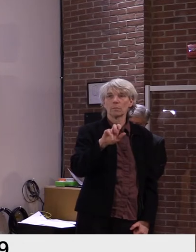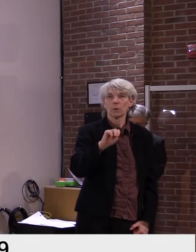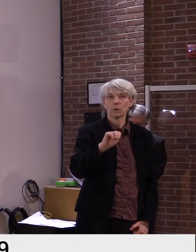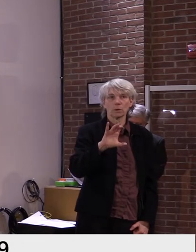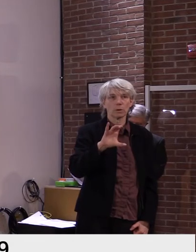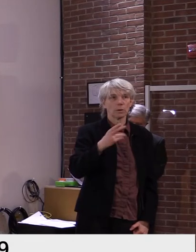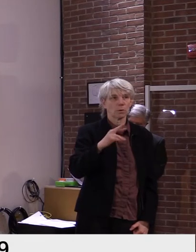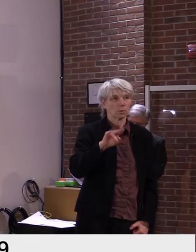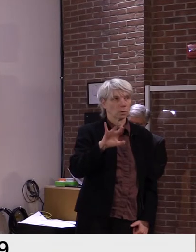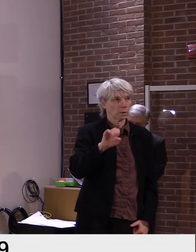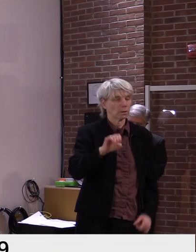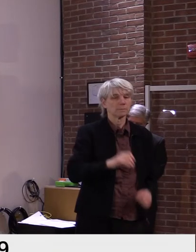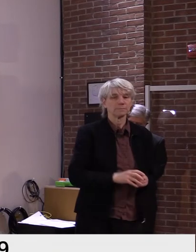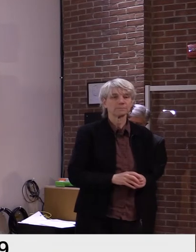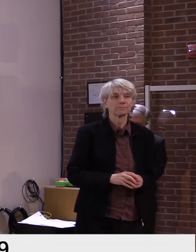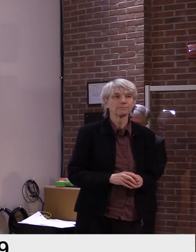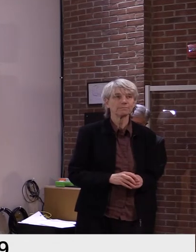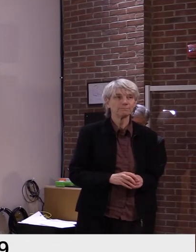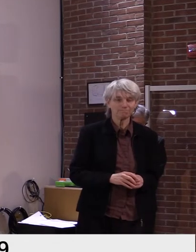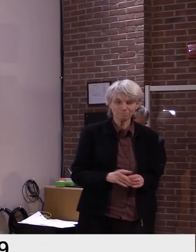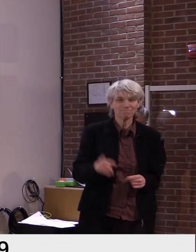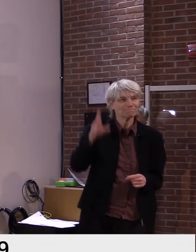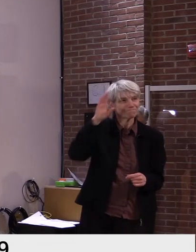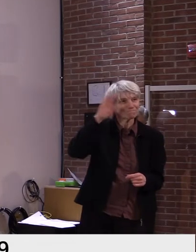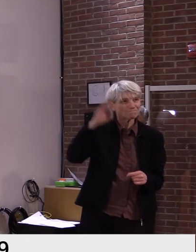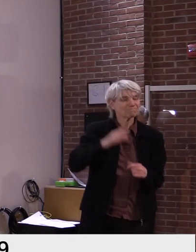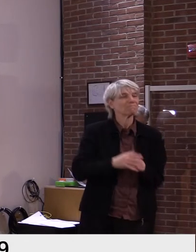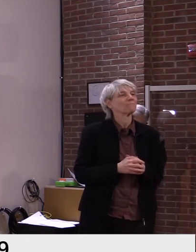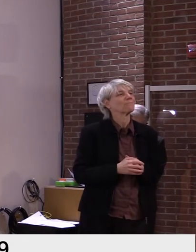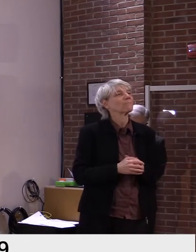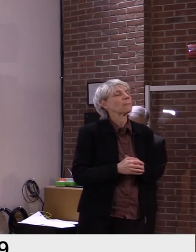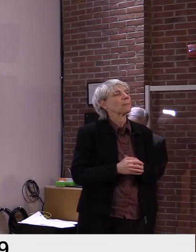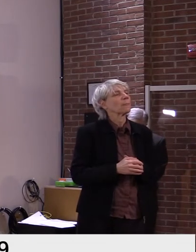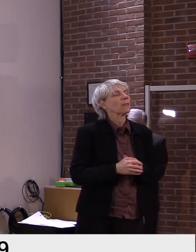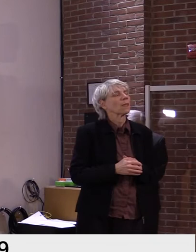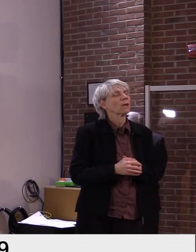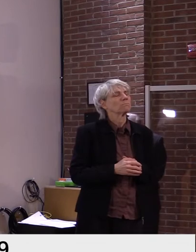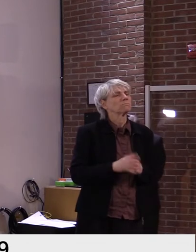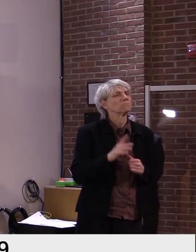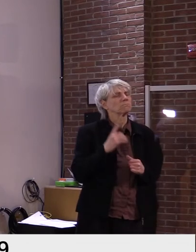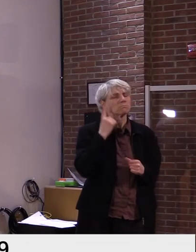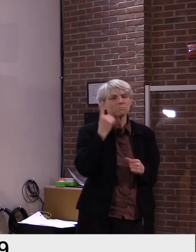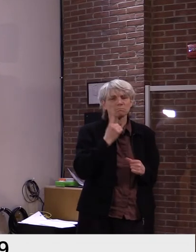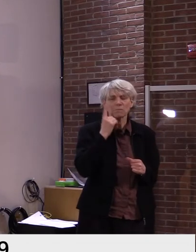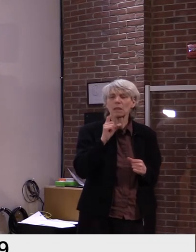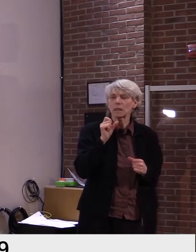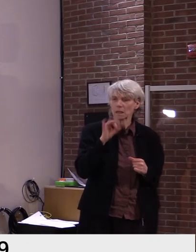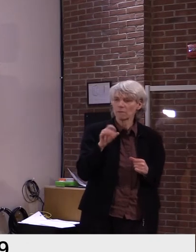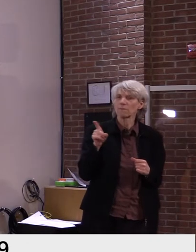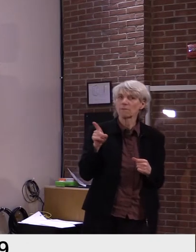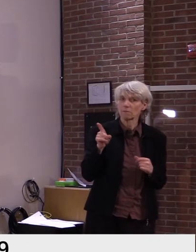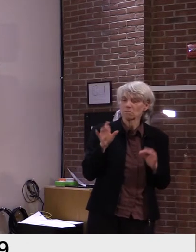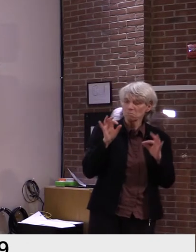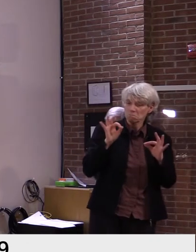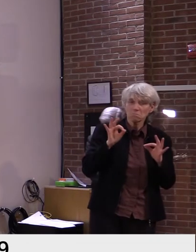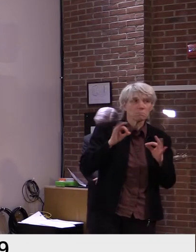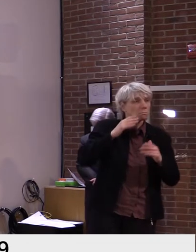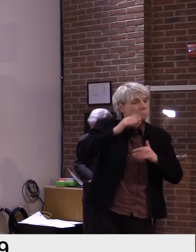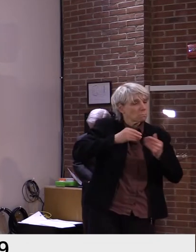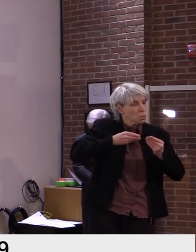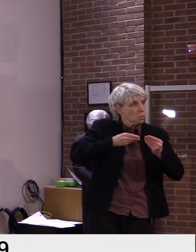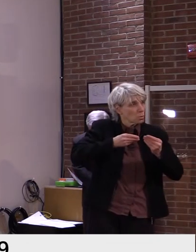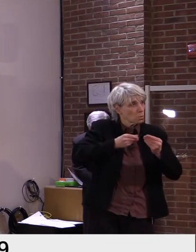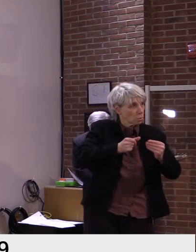Hello. If all goes as well as you hope and